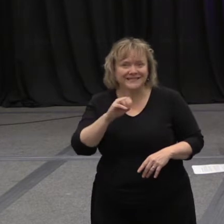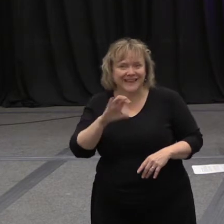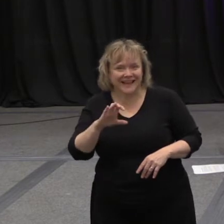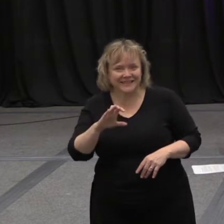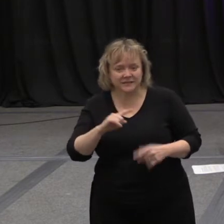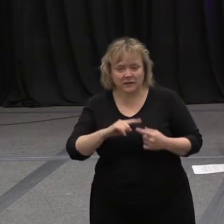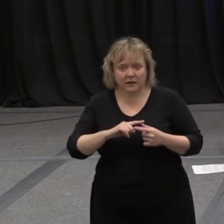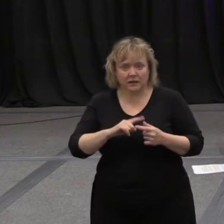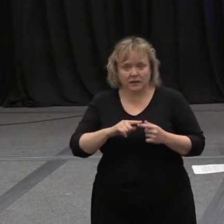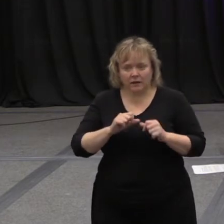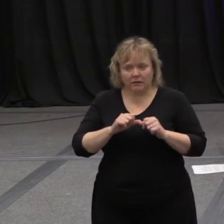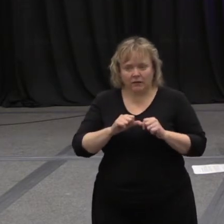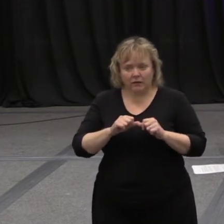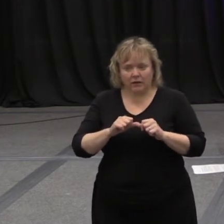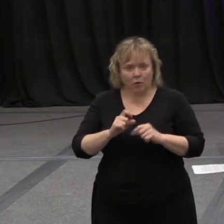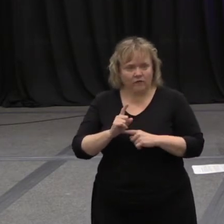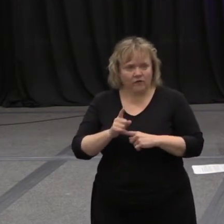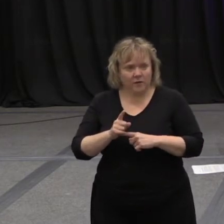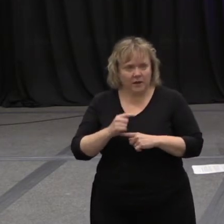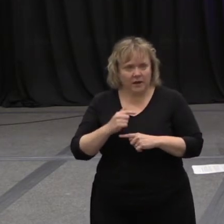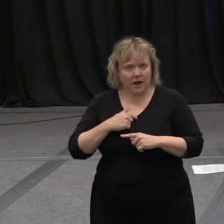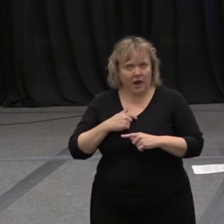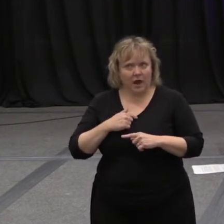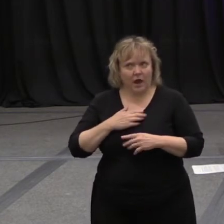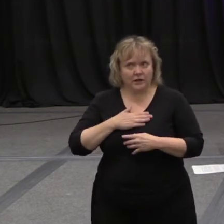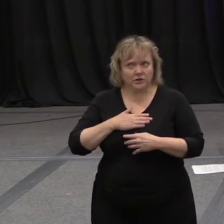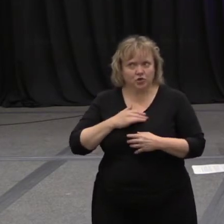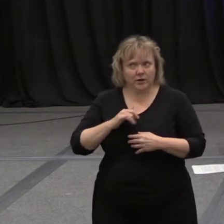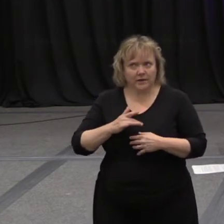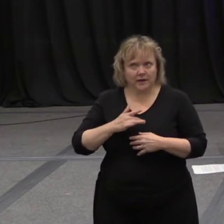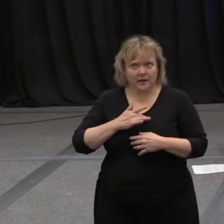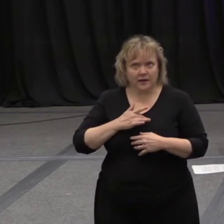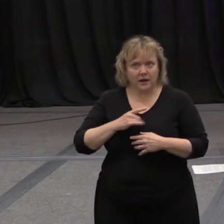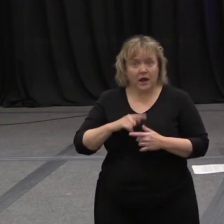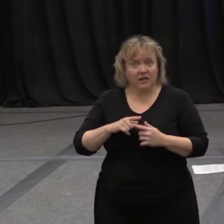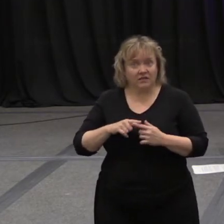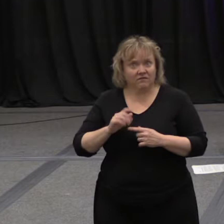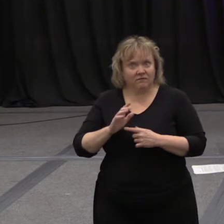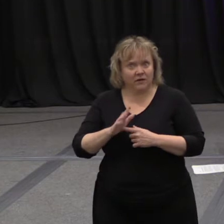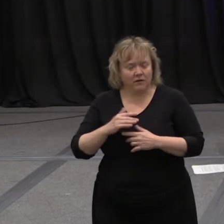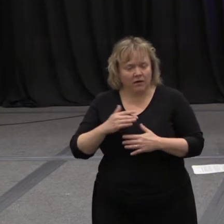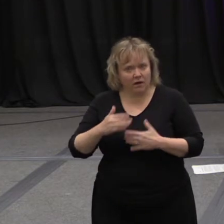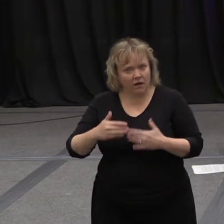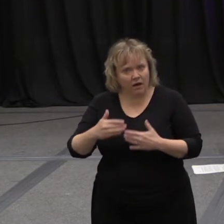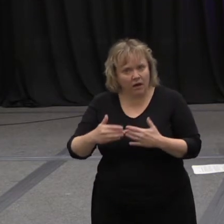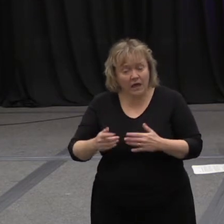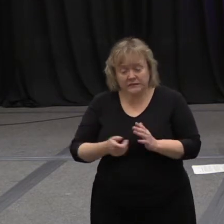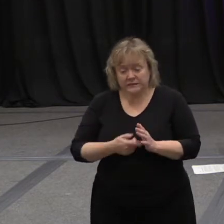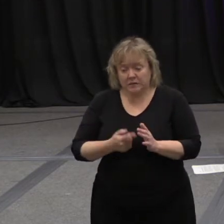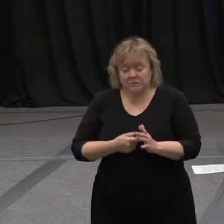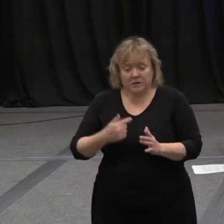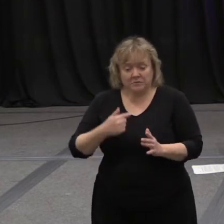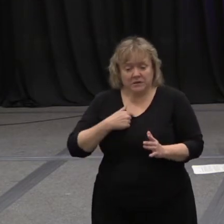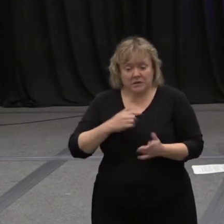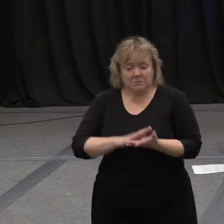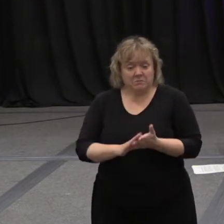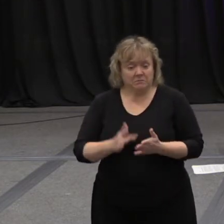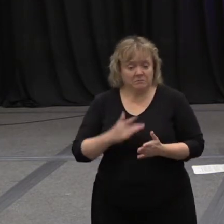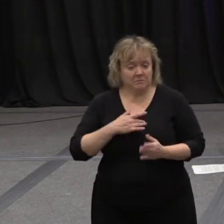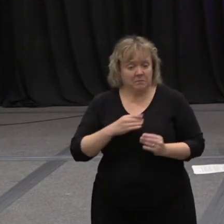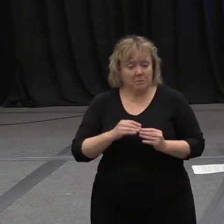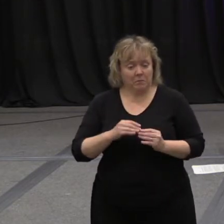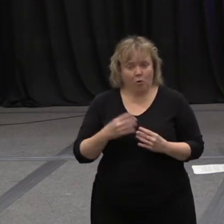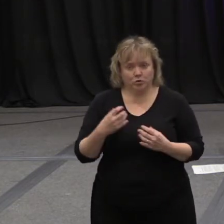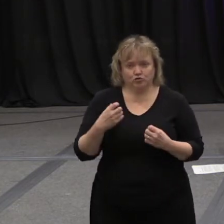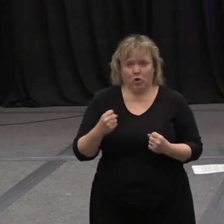5 minutes straight. So the work is always available to you when you care to turn your attention to it. Some days I'm stronger. I can go through more intense, I won't call it